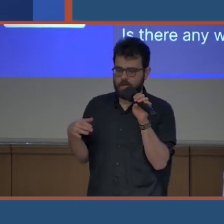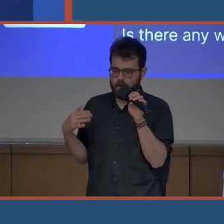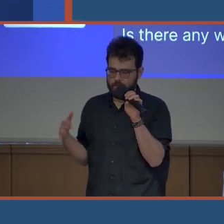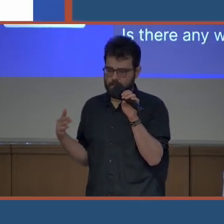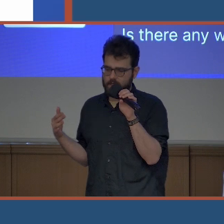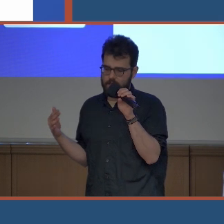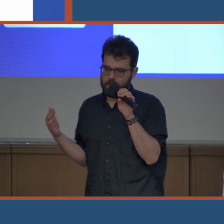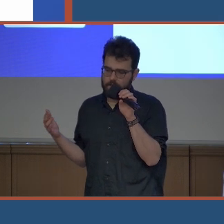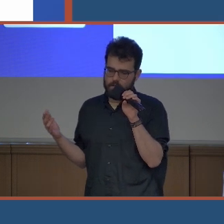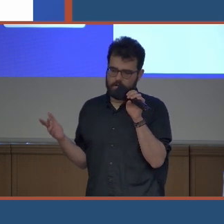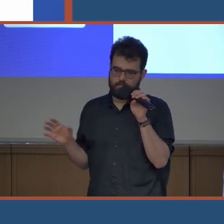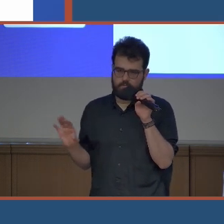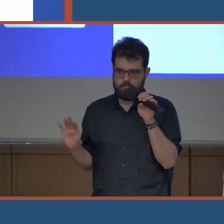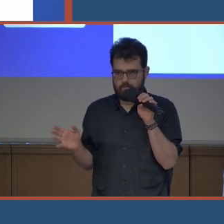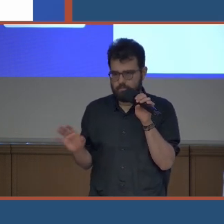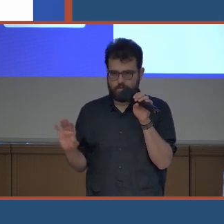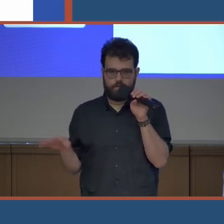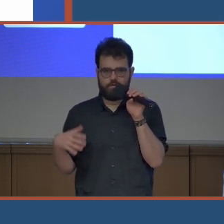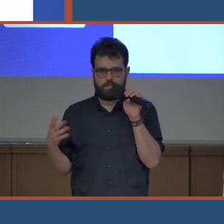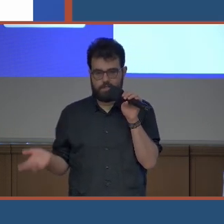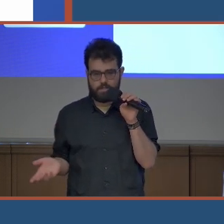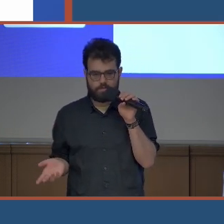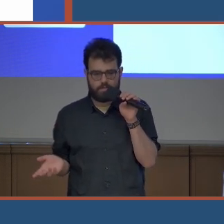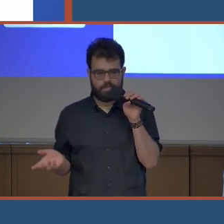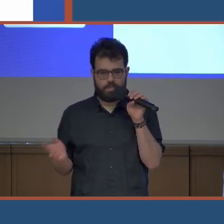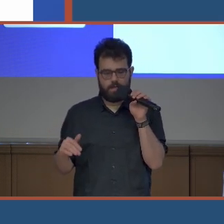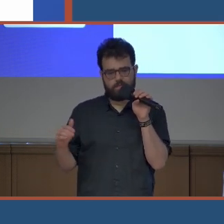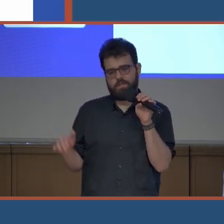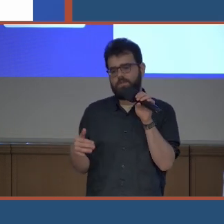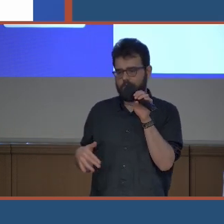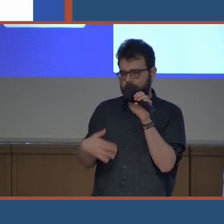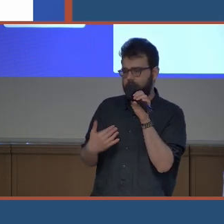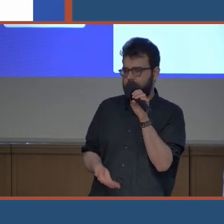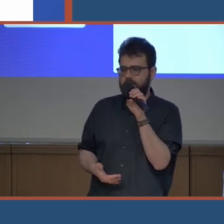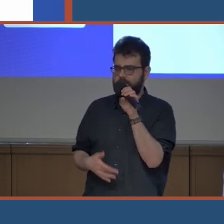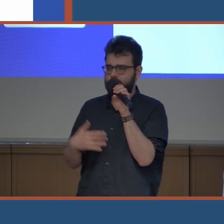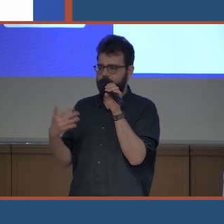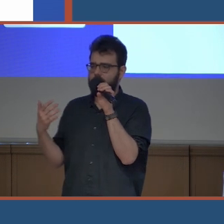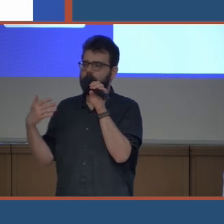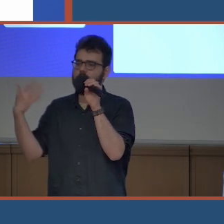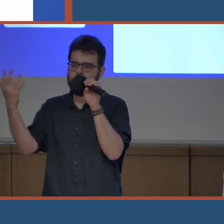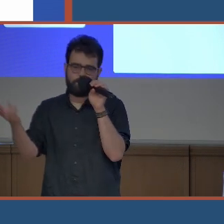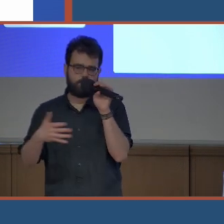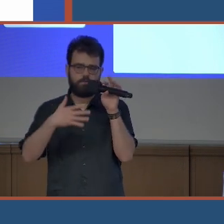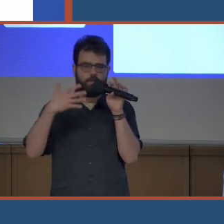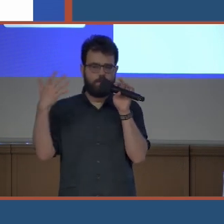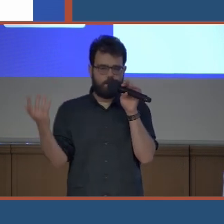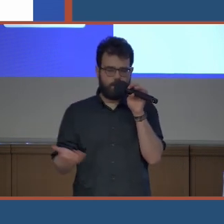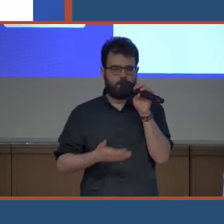but only during your teenage years it happens that you fully master the